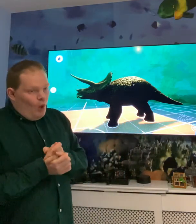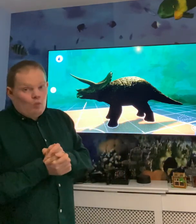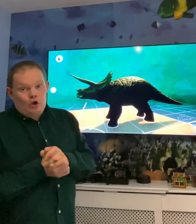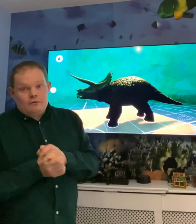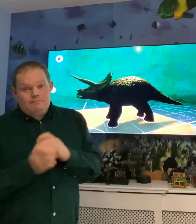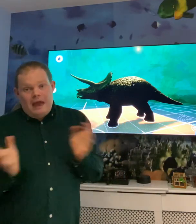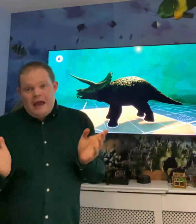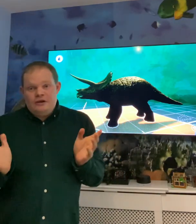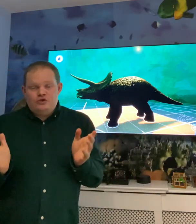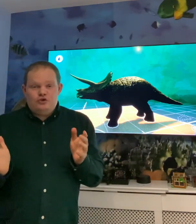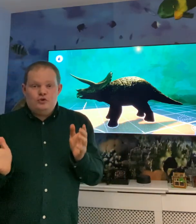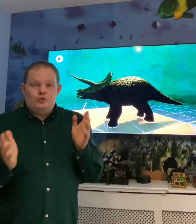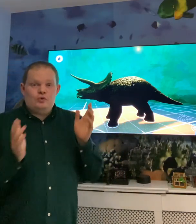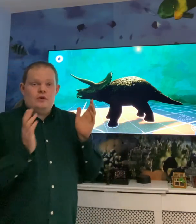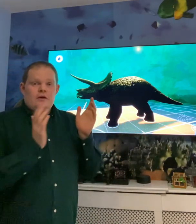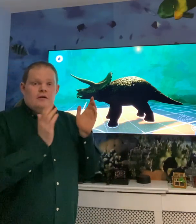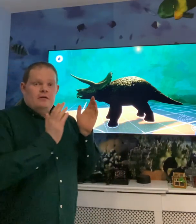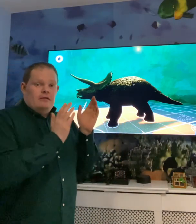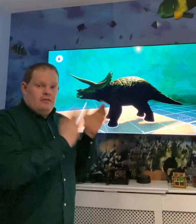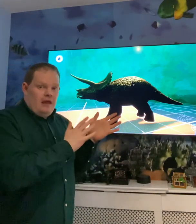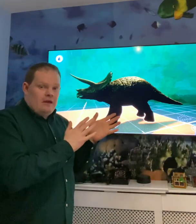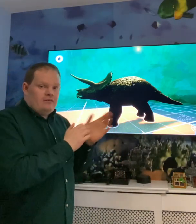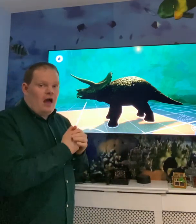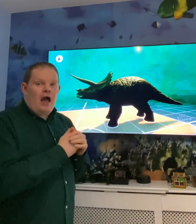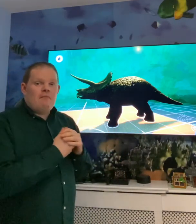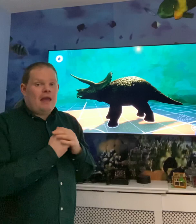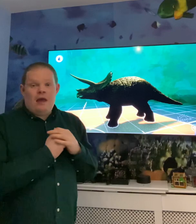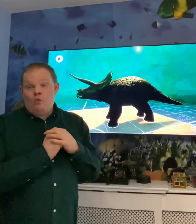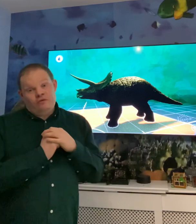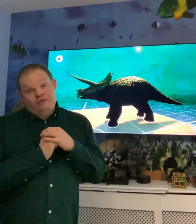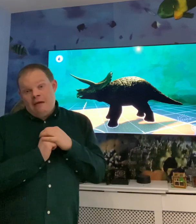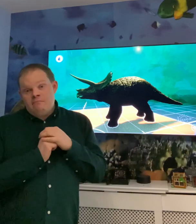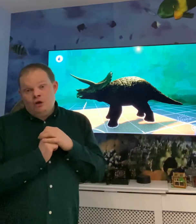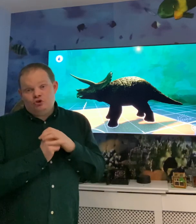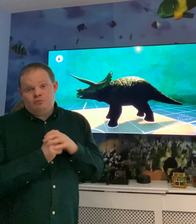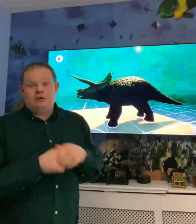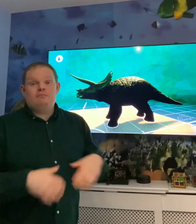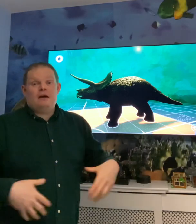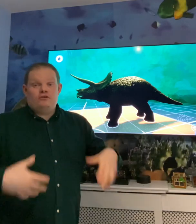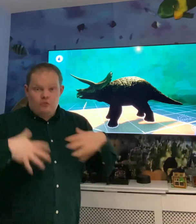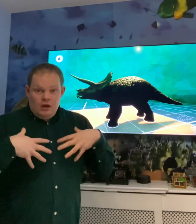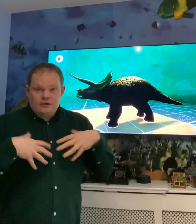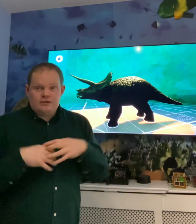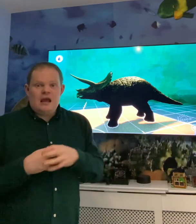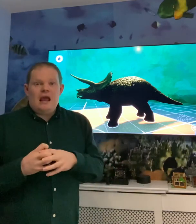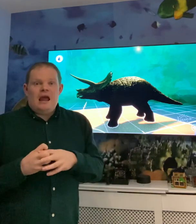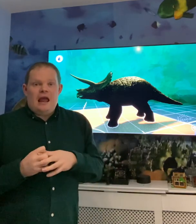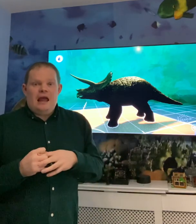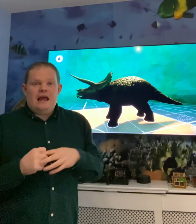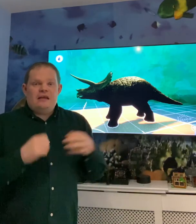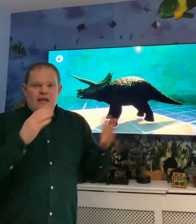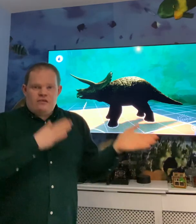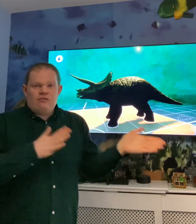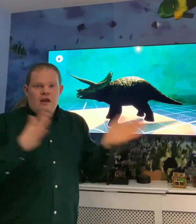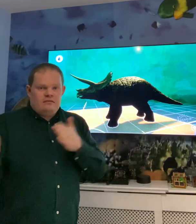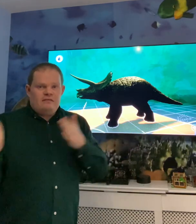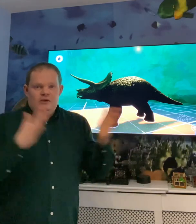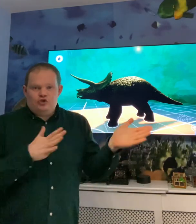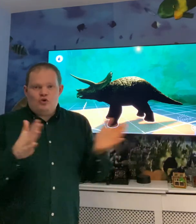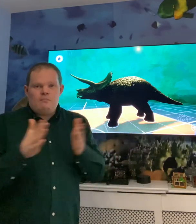Well, compared to their time, it wasn't that much, but compared to us, it's a relatively short